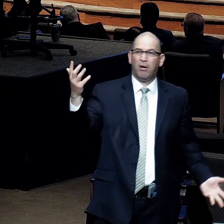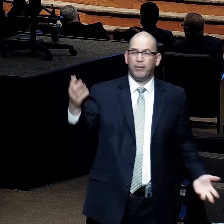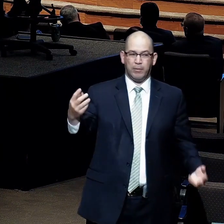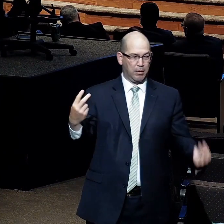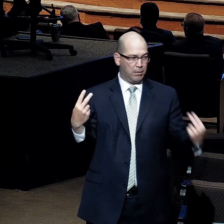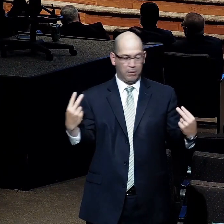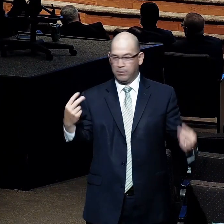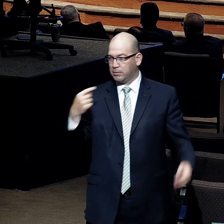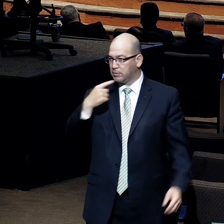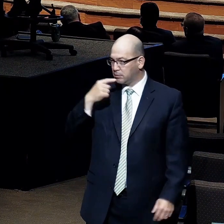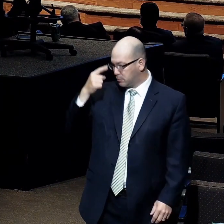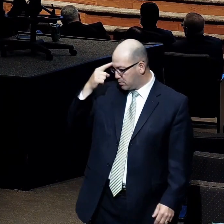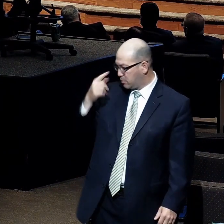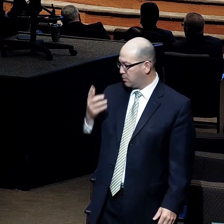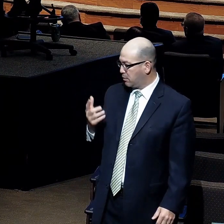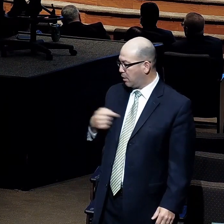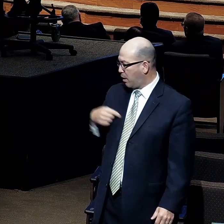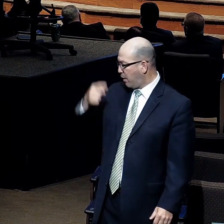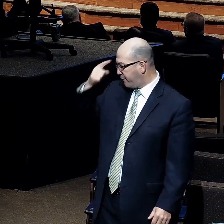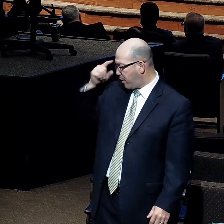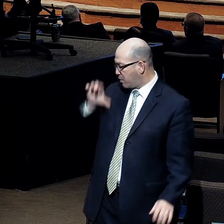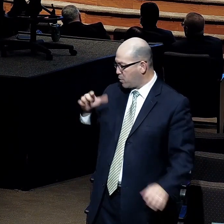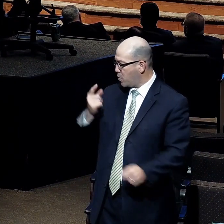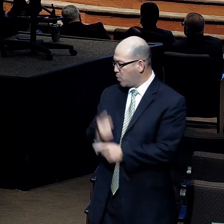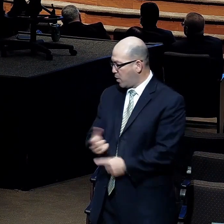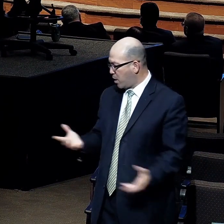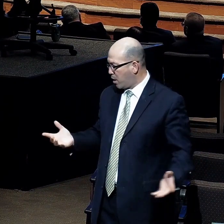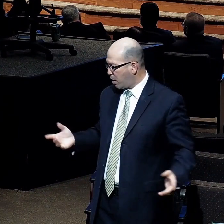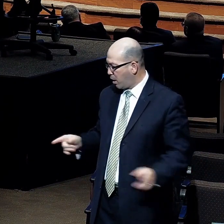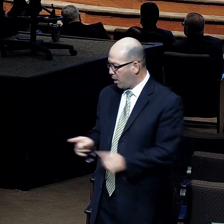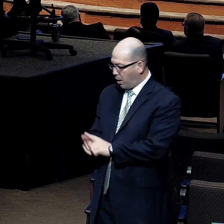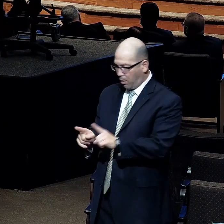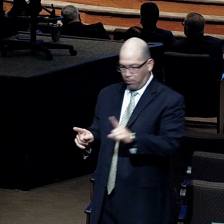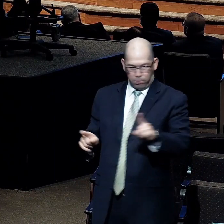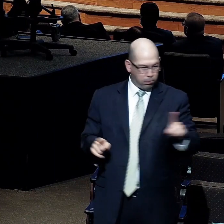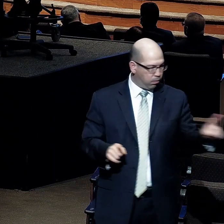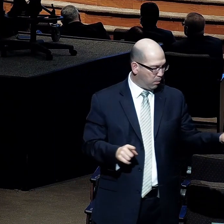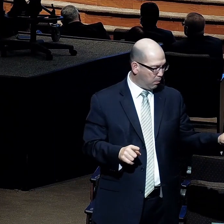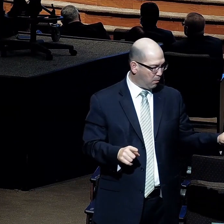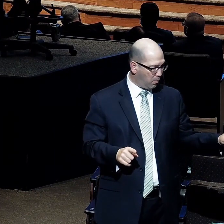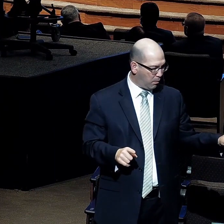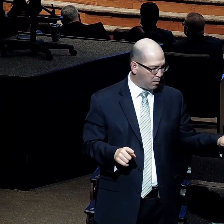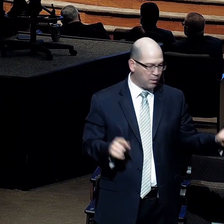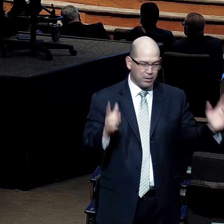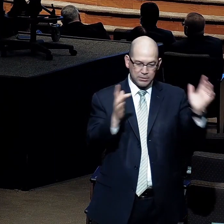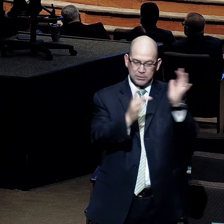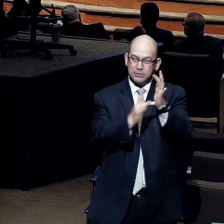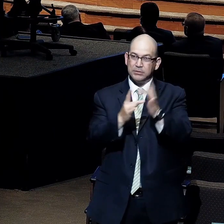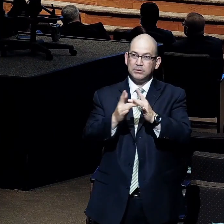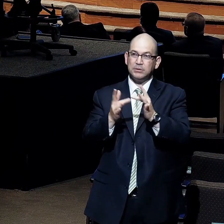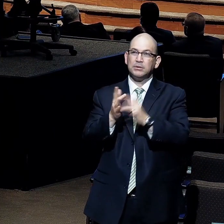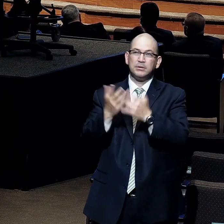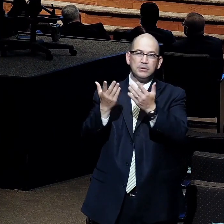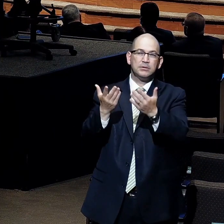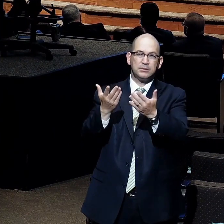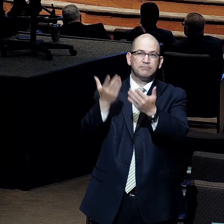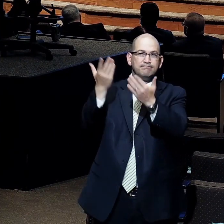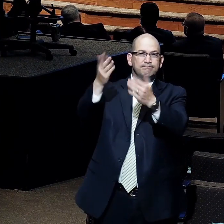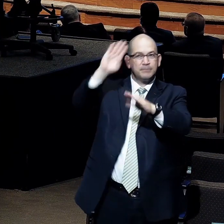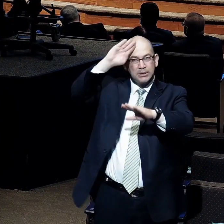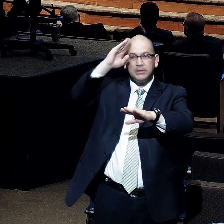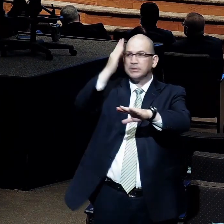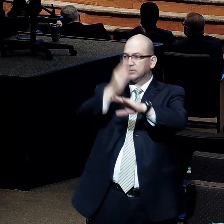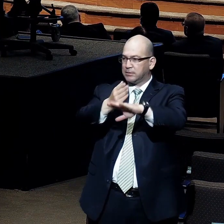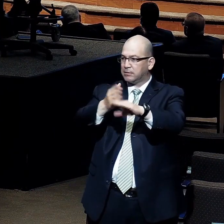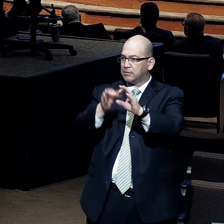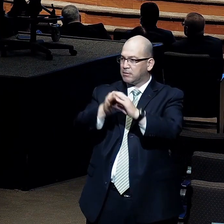well, I thought I was going the right direction anyway. I didn't know there was a standard. Hey, Jesus Christ sent his son. God sent his son, Jesus Christ. He died on the cross. He gave